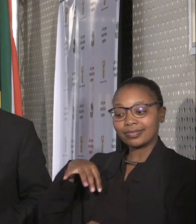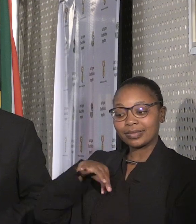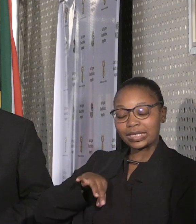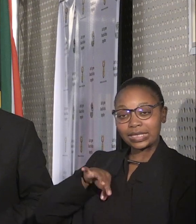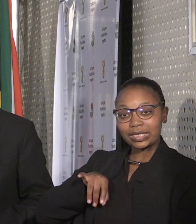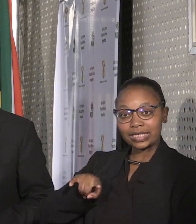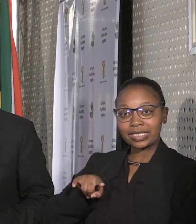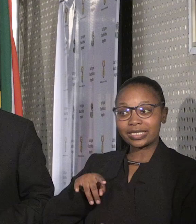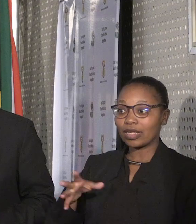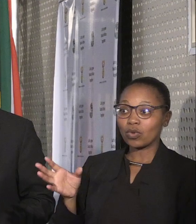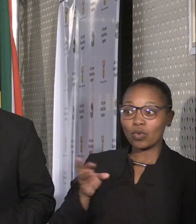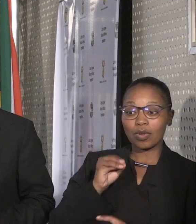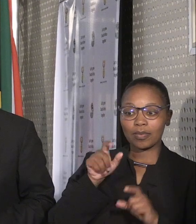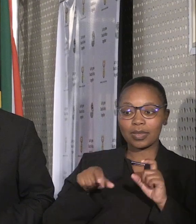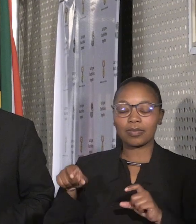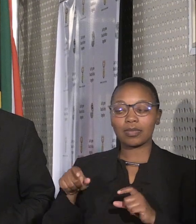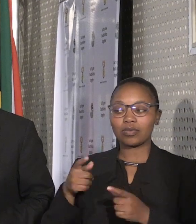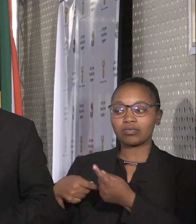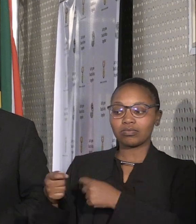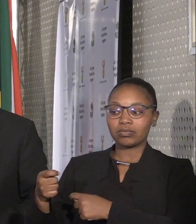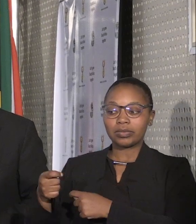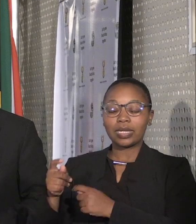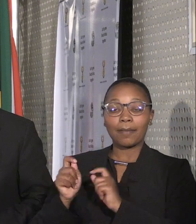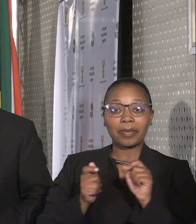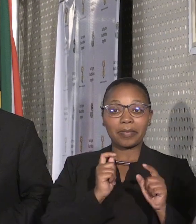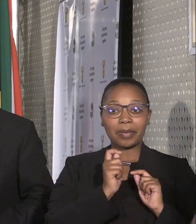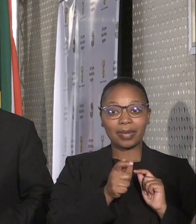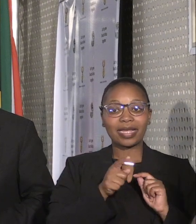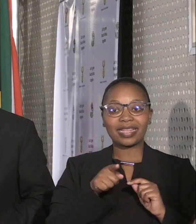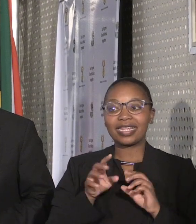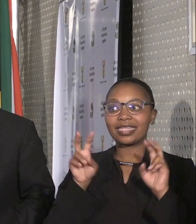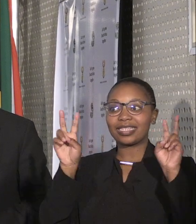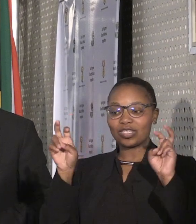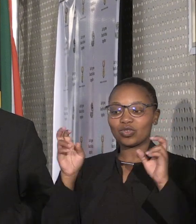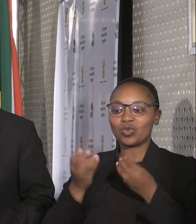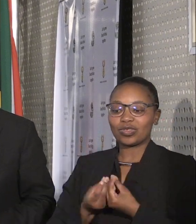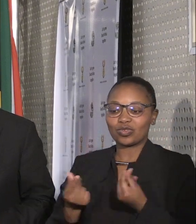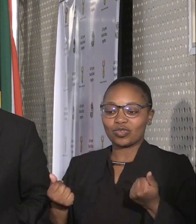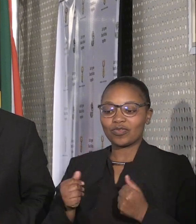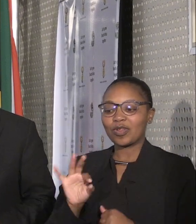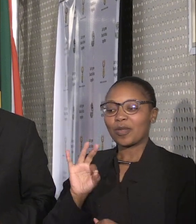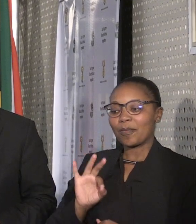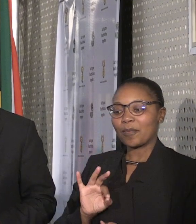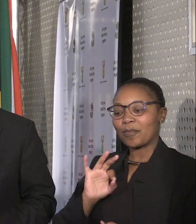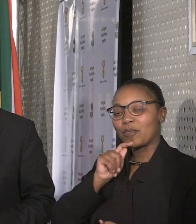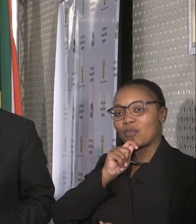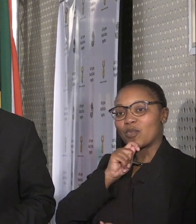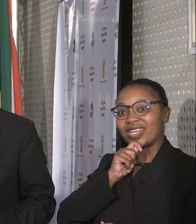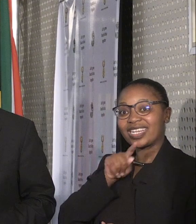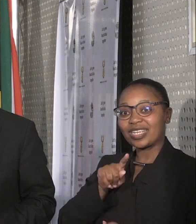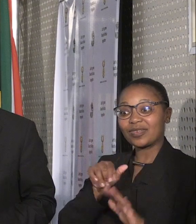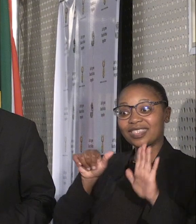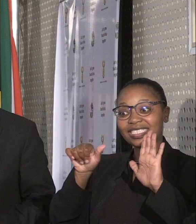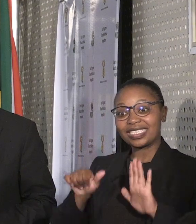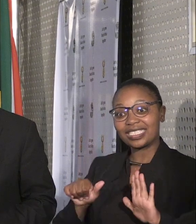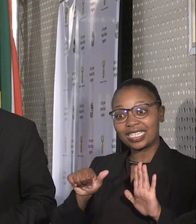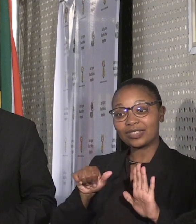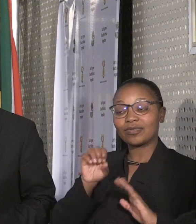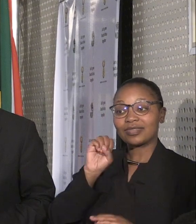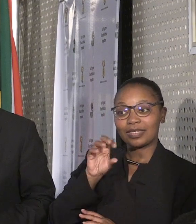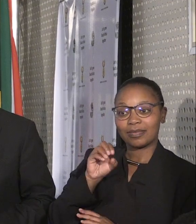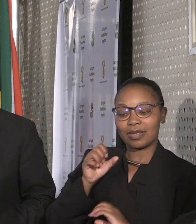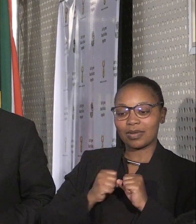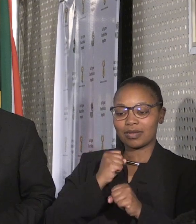fact, resolved on the morning of the 6th of September 2023. The Postbank system has been